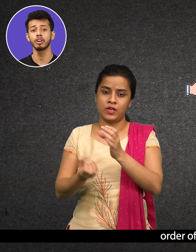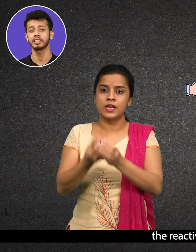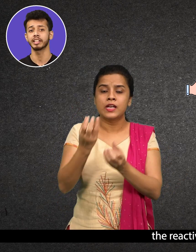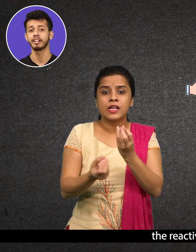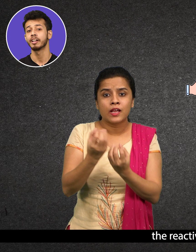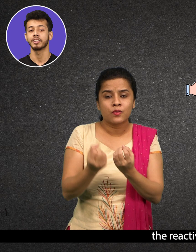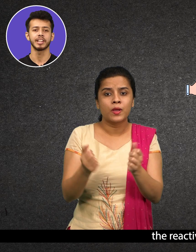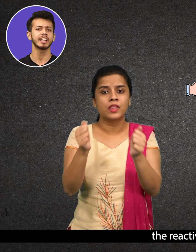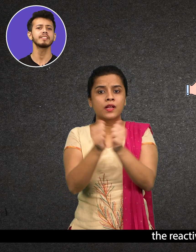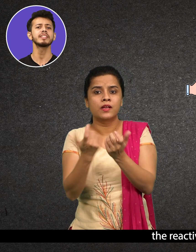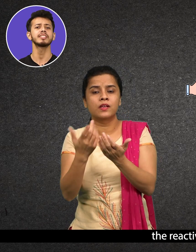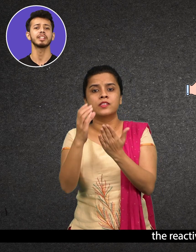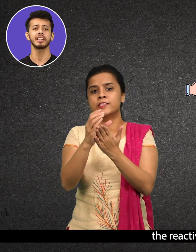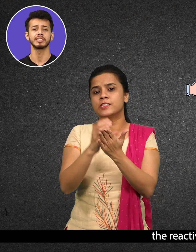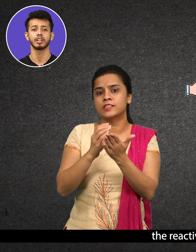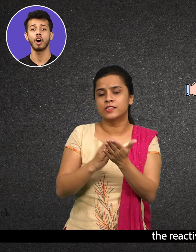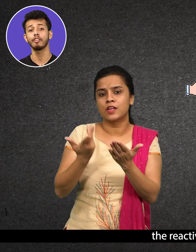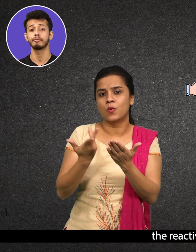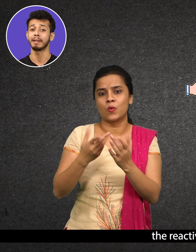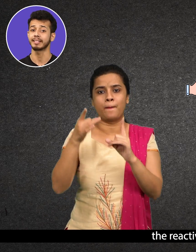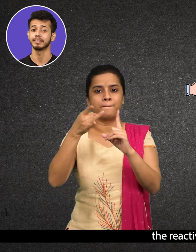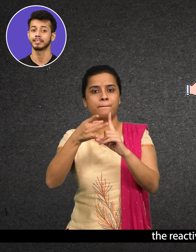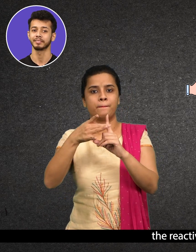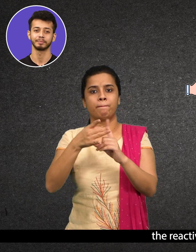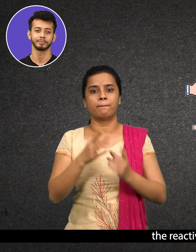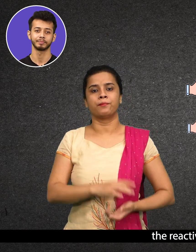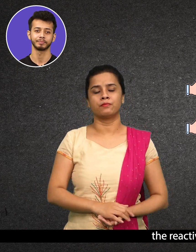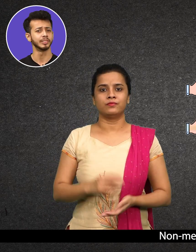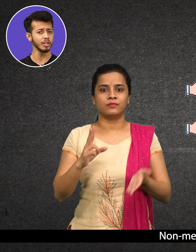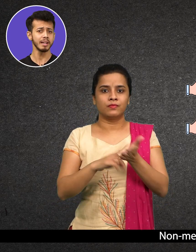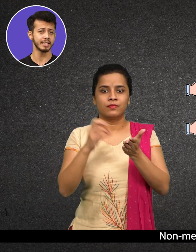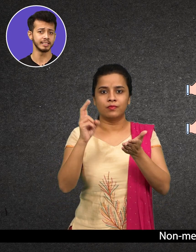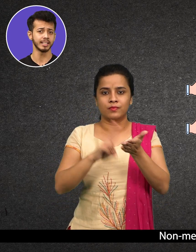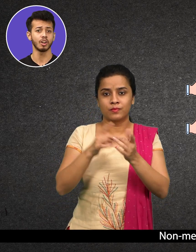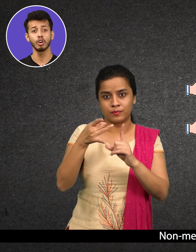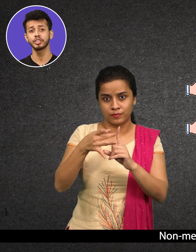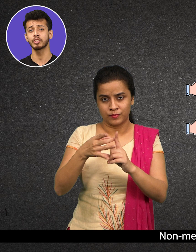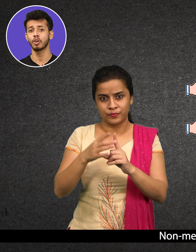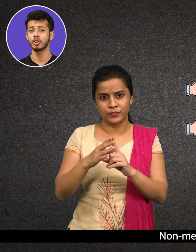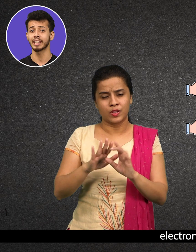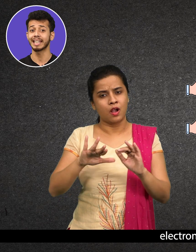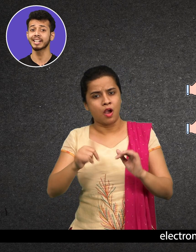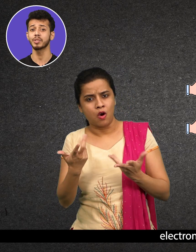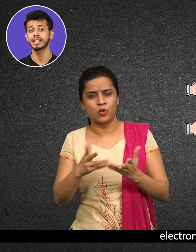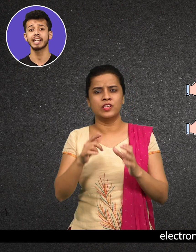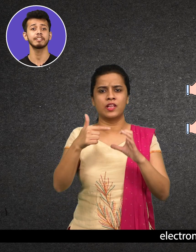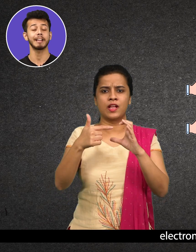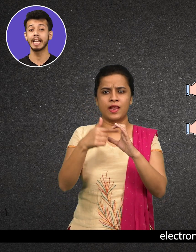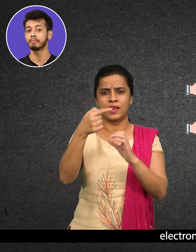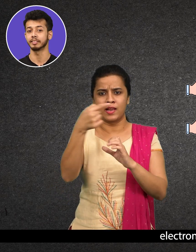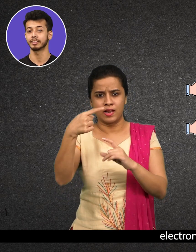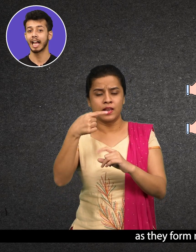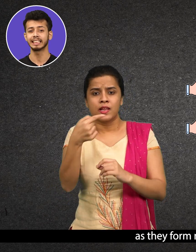is called the reactivity series of metals. Non-metals are also called